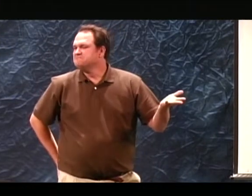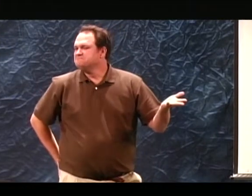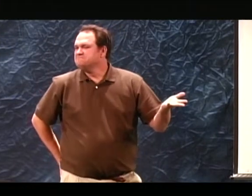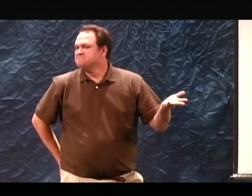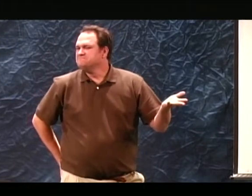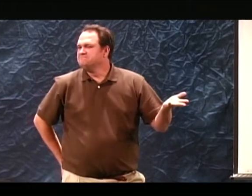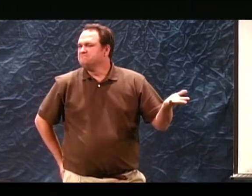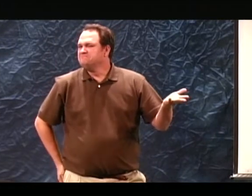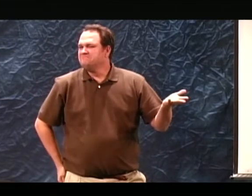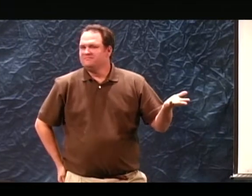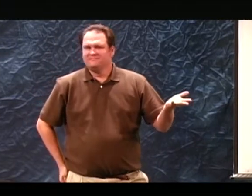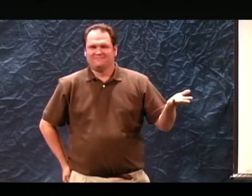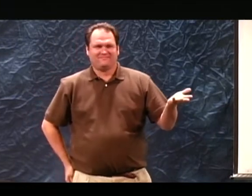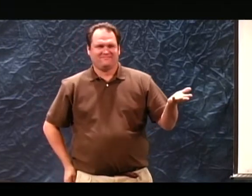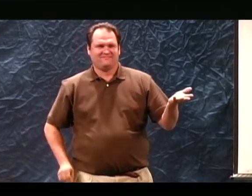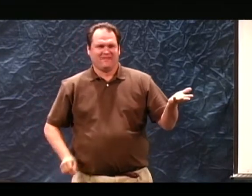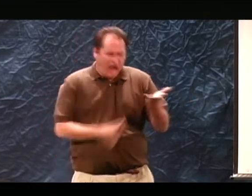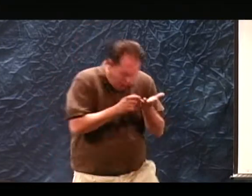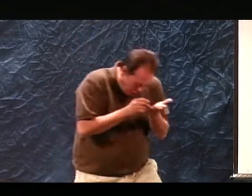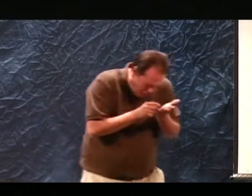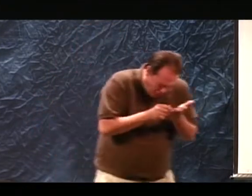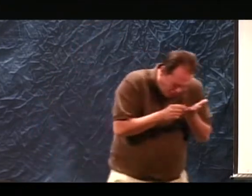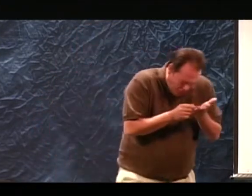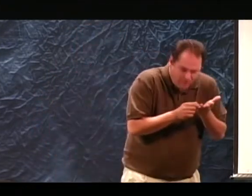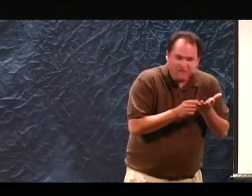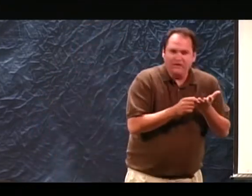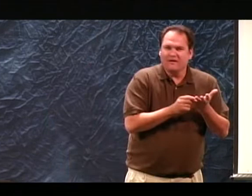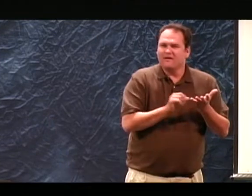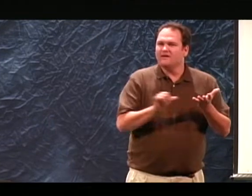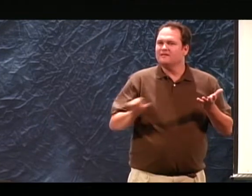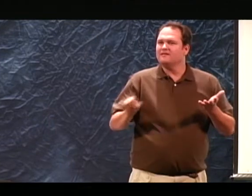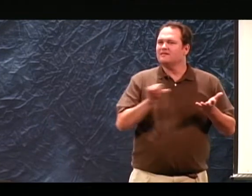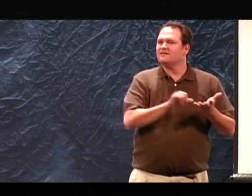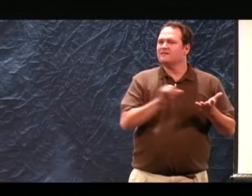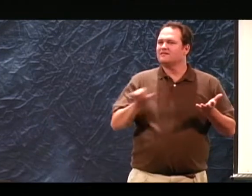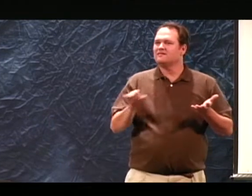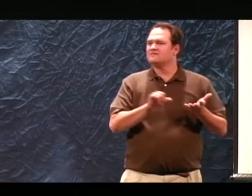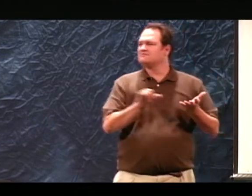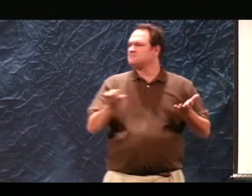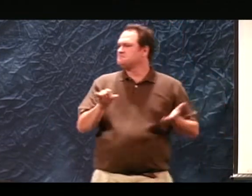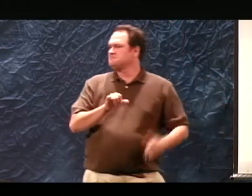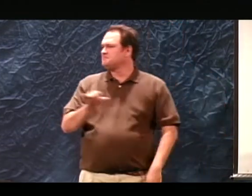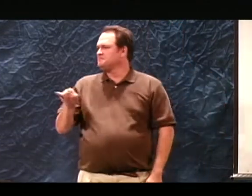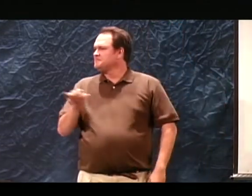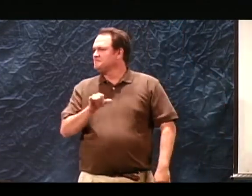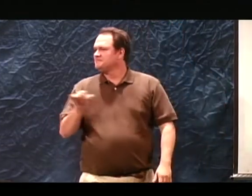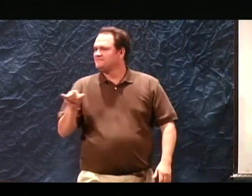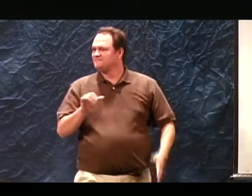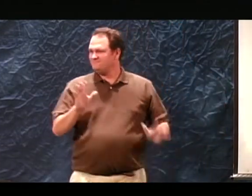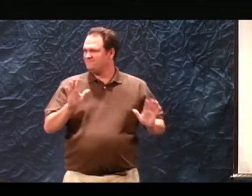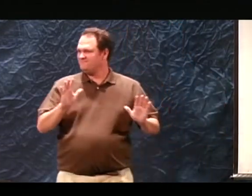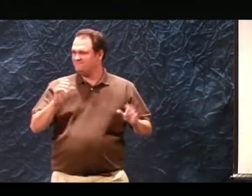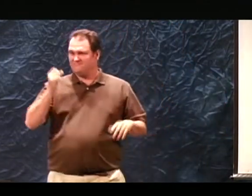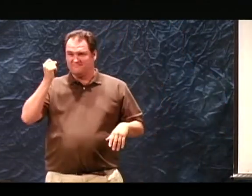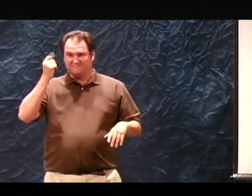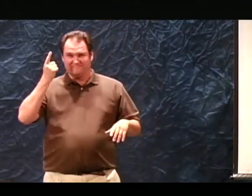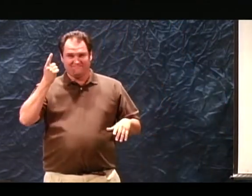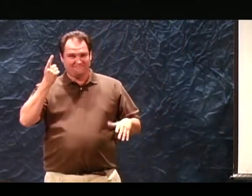we don't have a paper cut on our right hand to give it all of our attention and ignore one on our left hand the body is